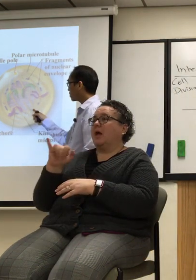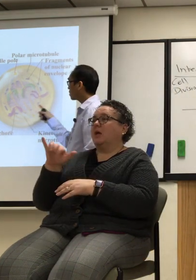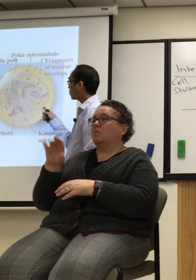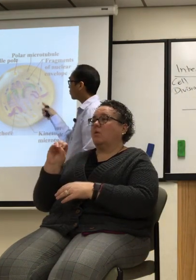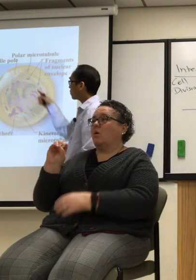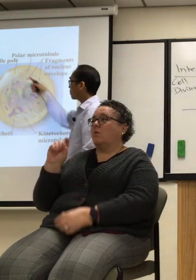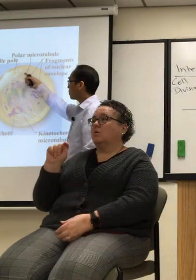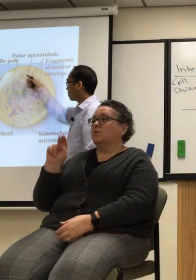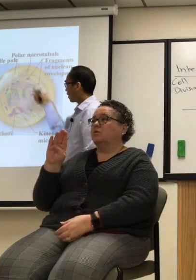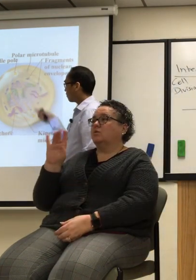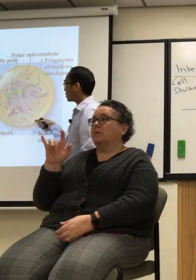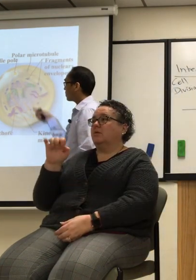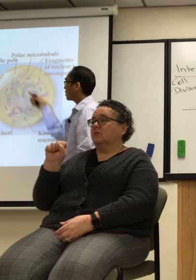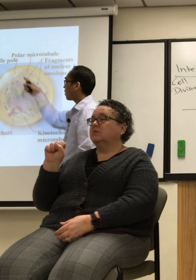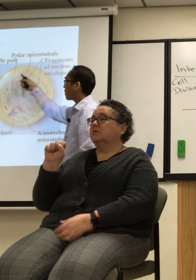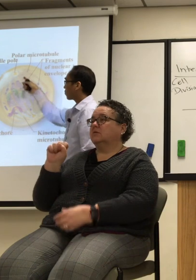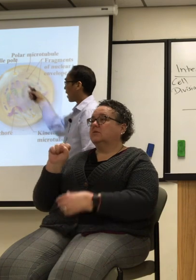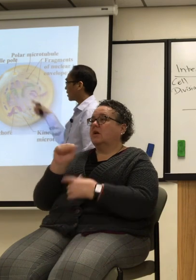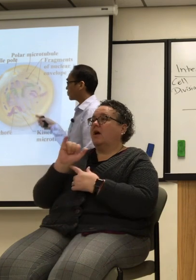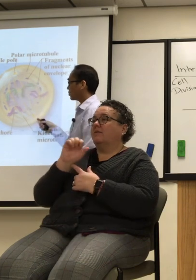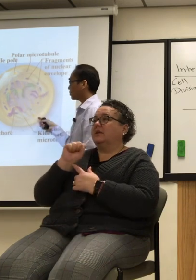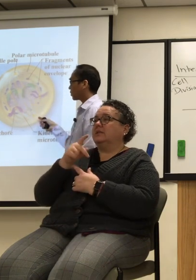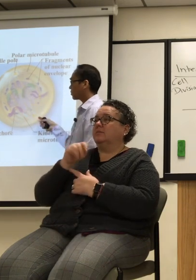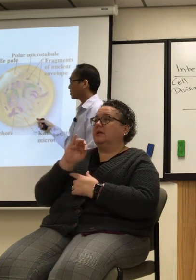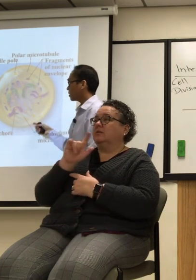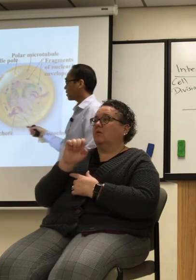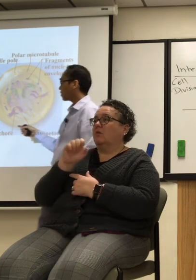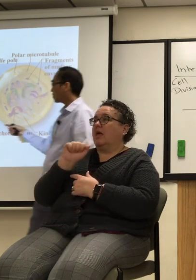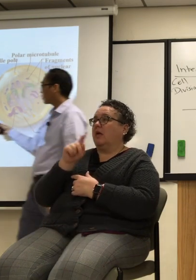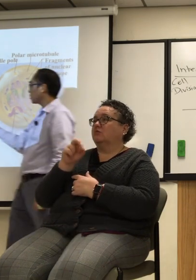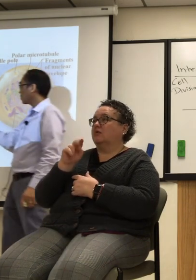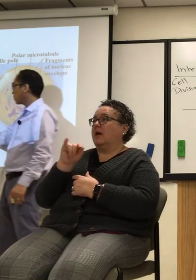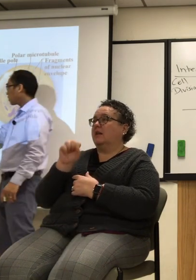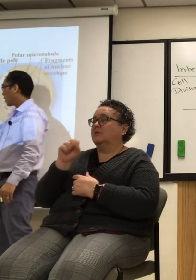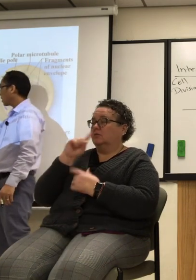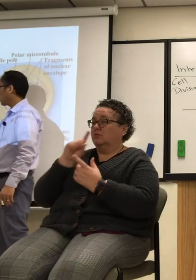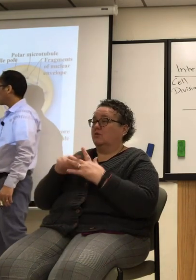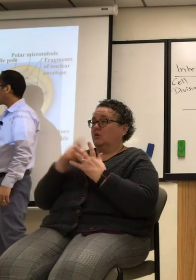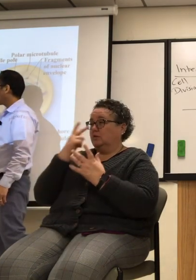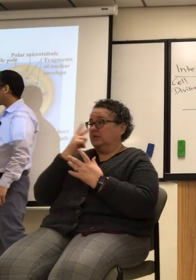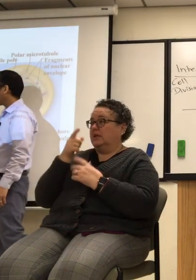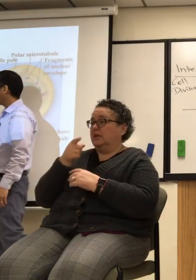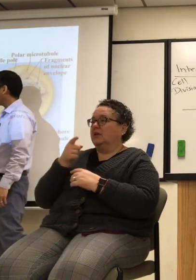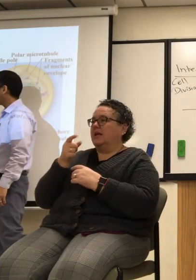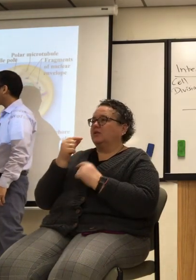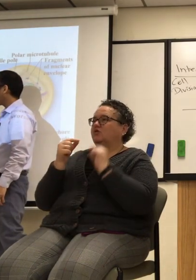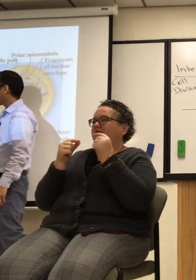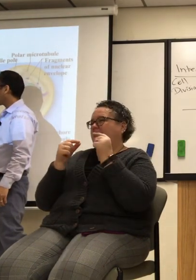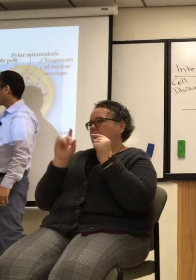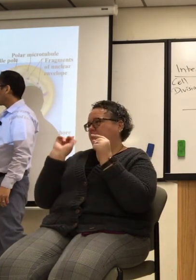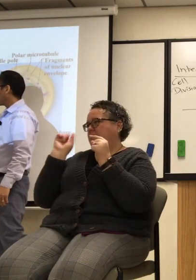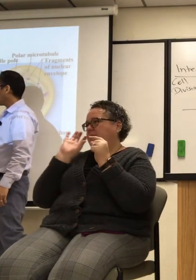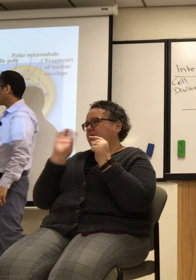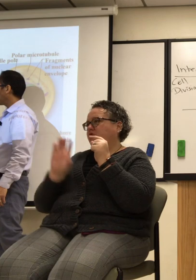microtubules of the spindle apparatus, which you start to see here, okay, it's green on this picture here, and the blue is